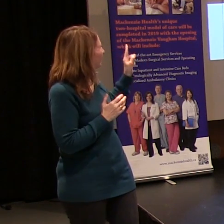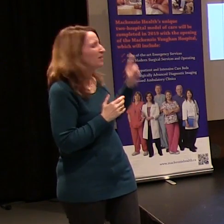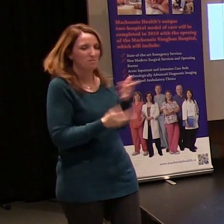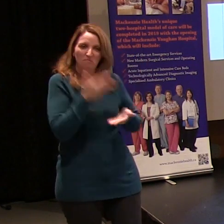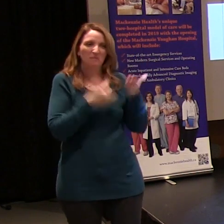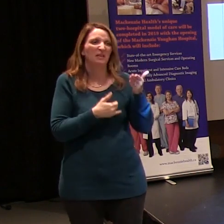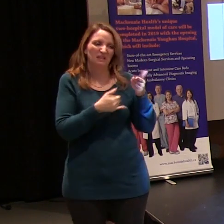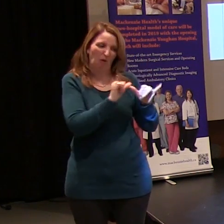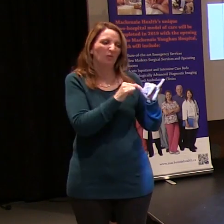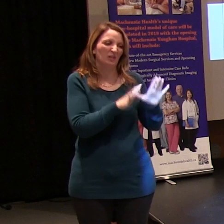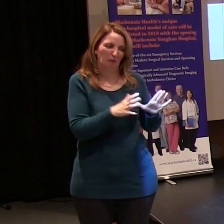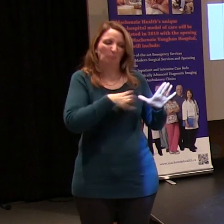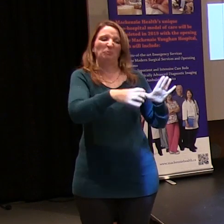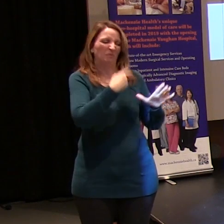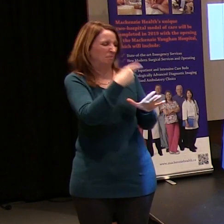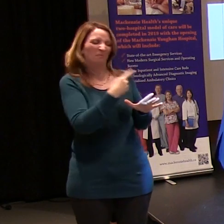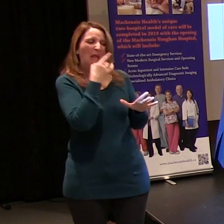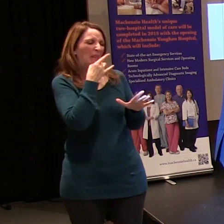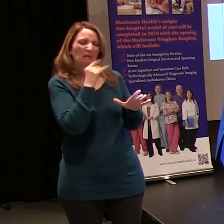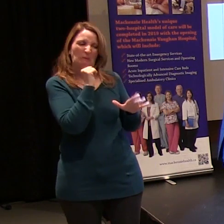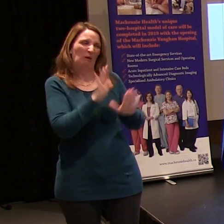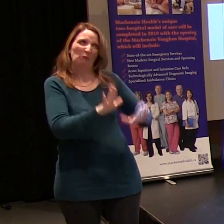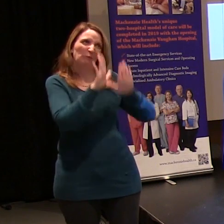building, right?